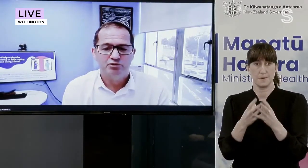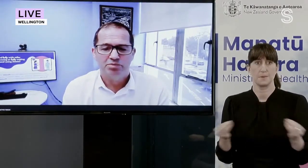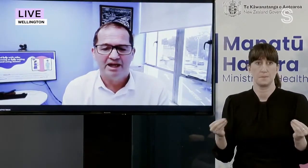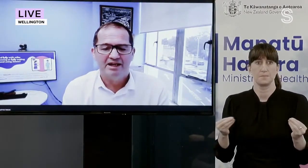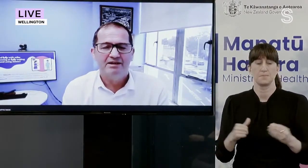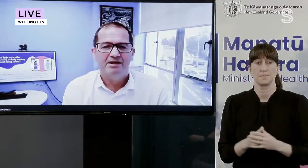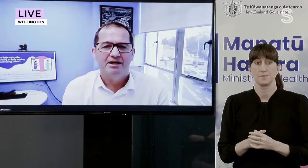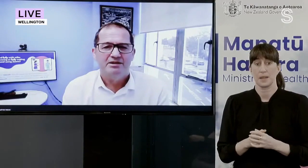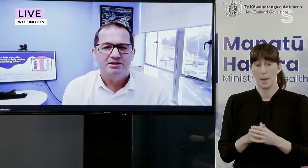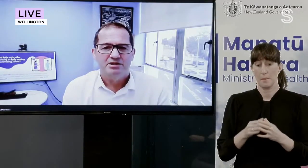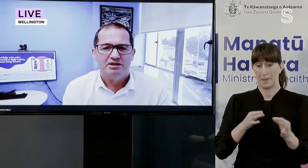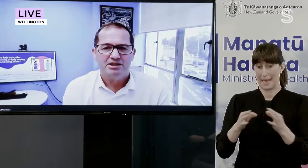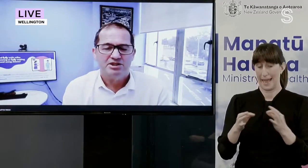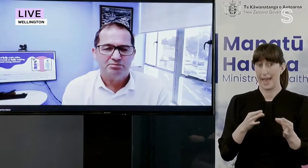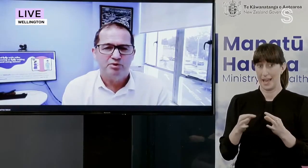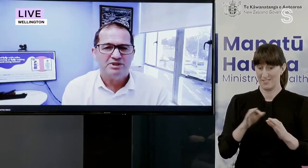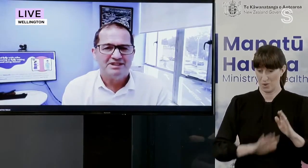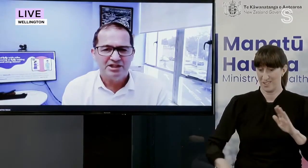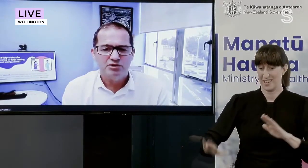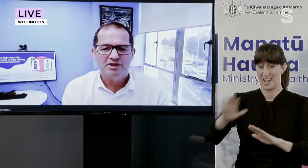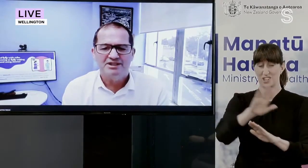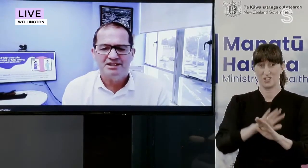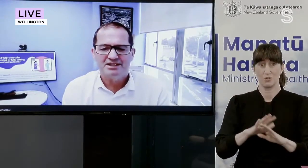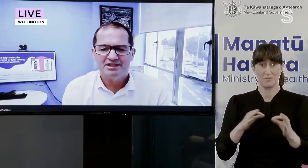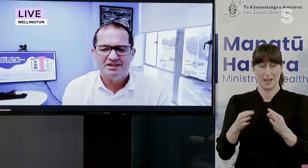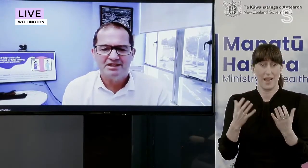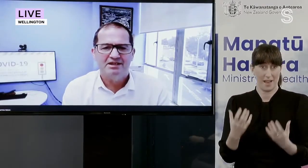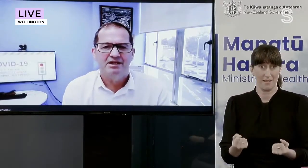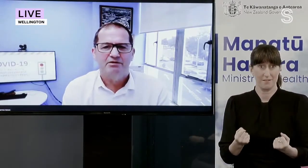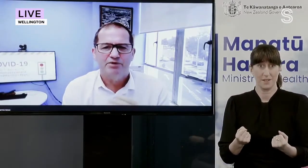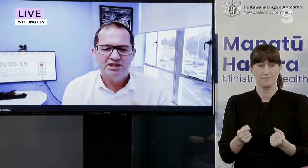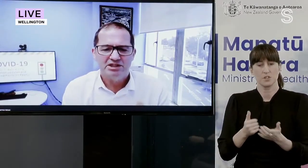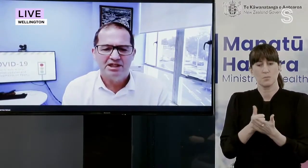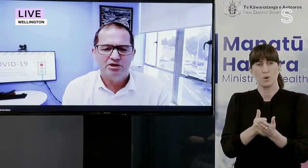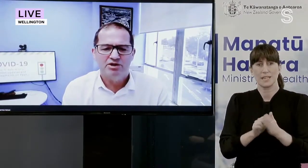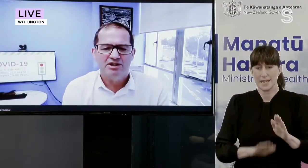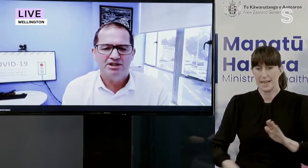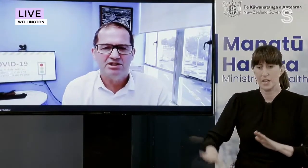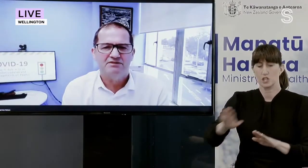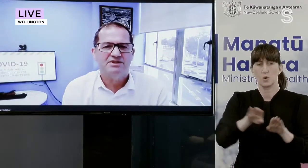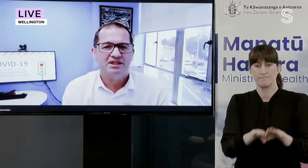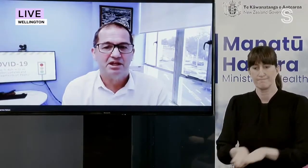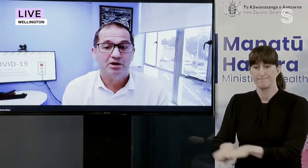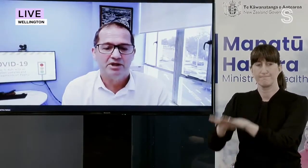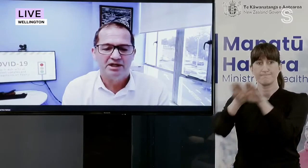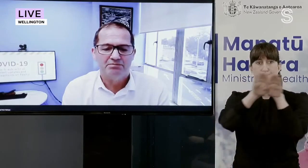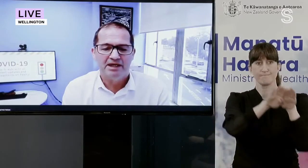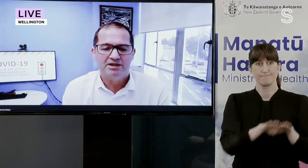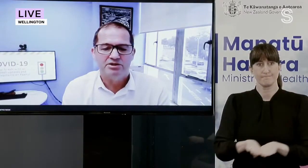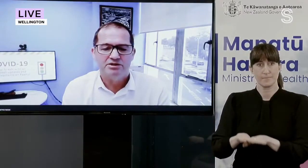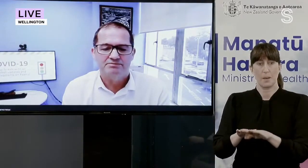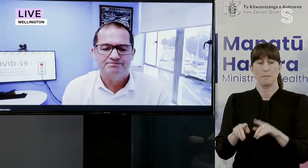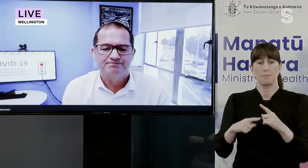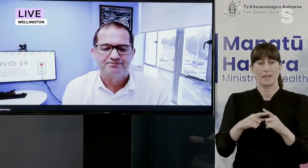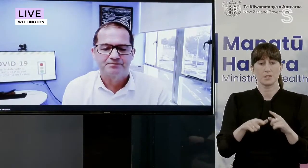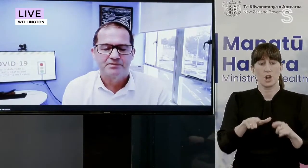national plan that supports national consistency, regionally led initiatives that are locally